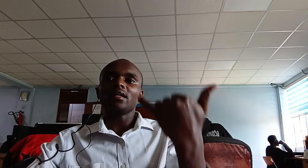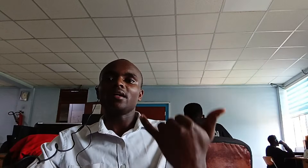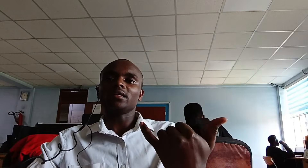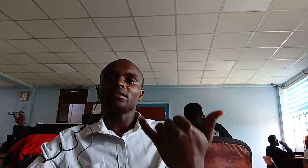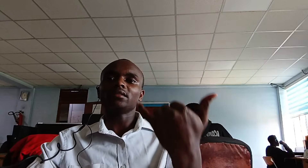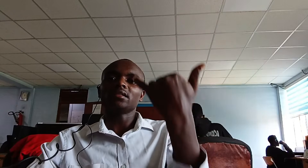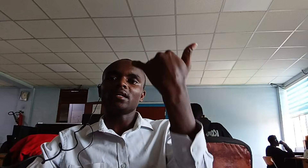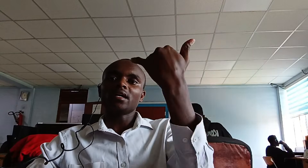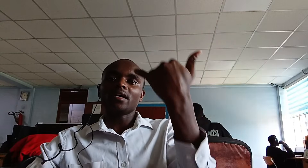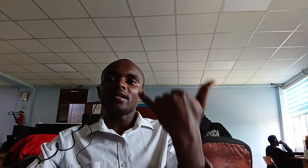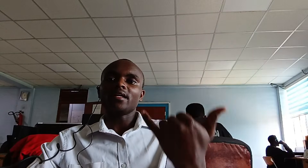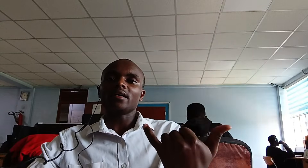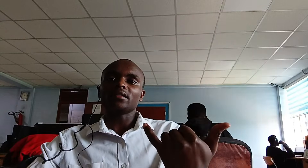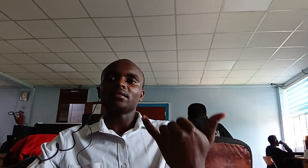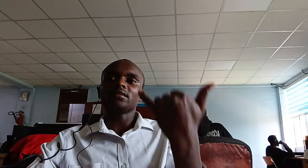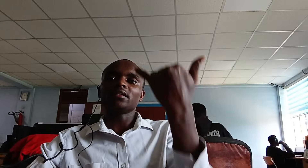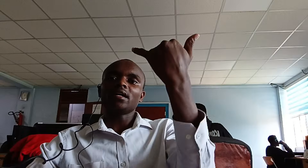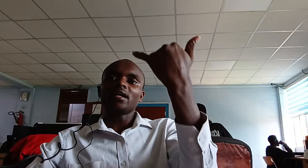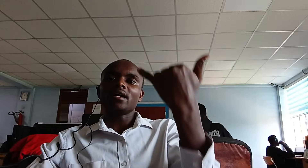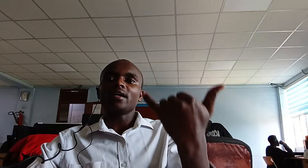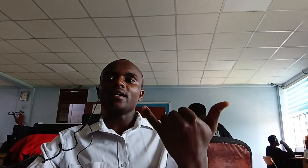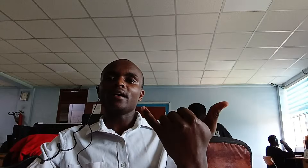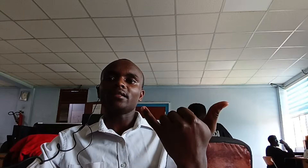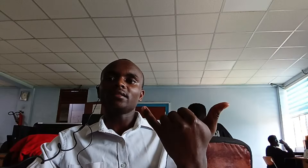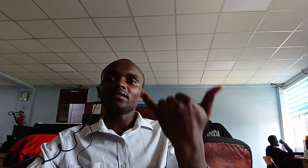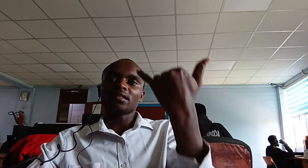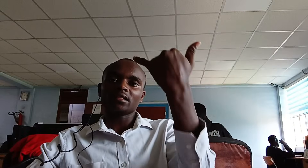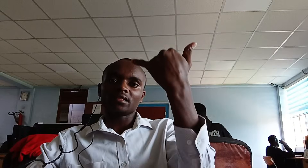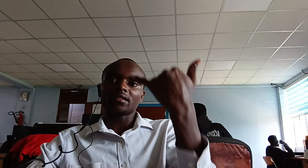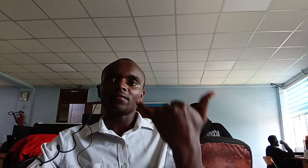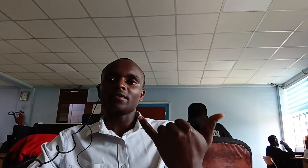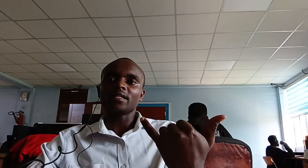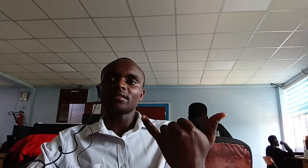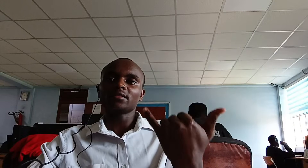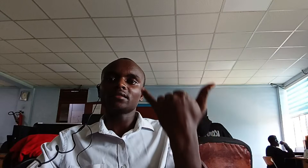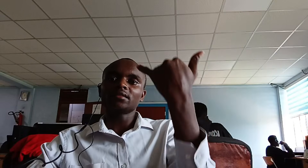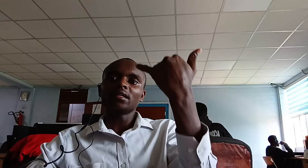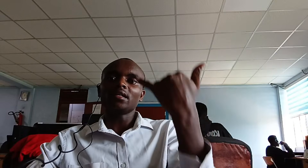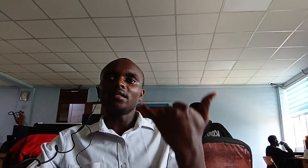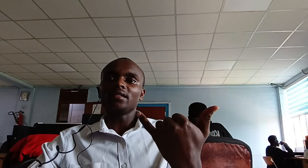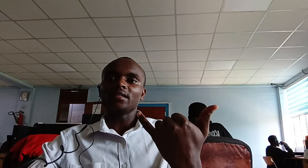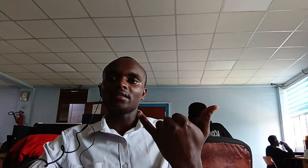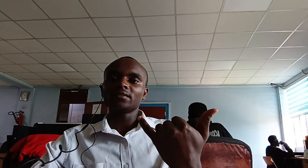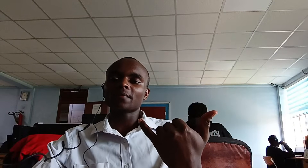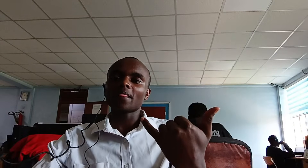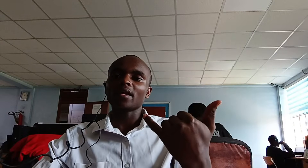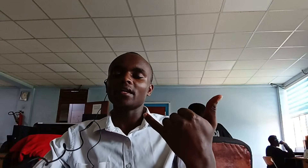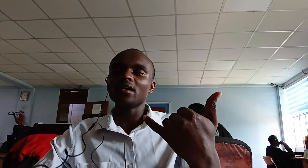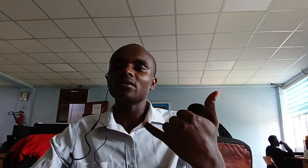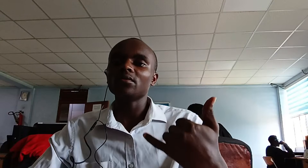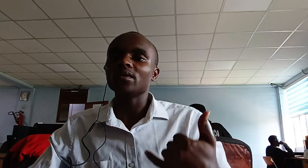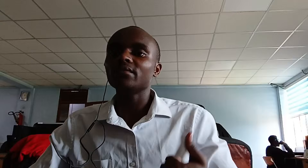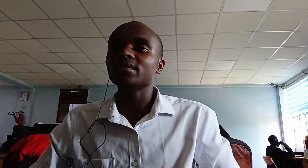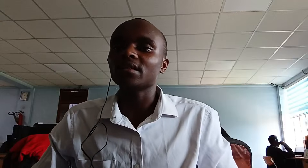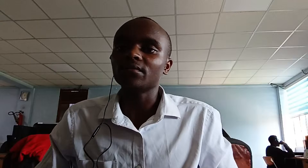young, young, young, the sign for young, young. And now we have the sign for